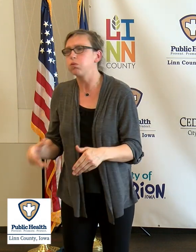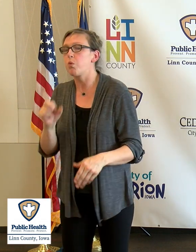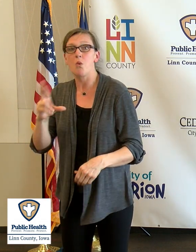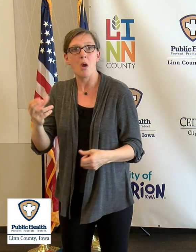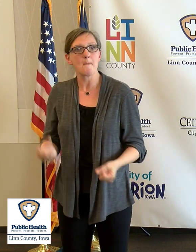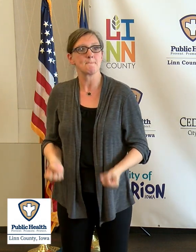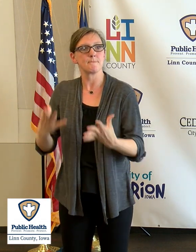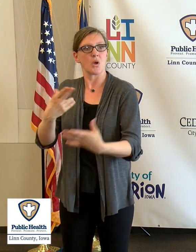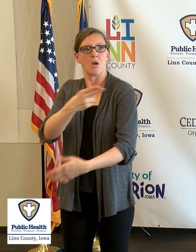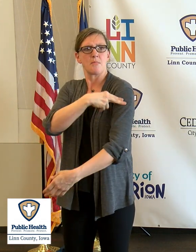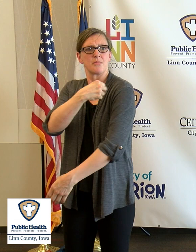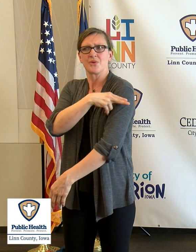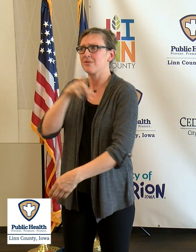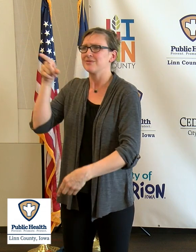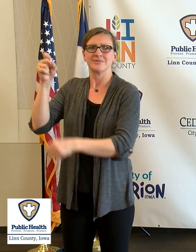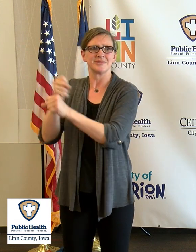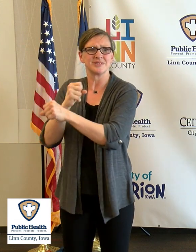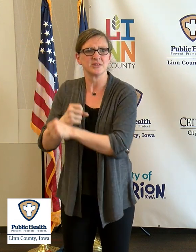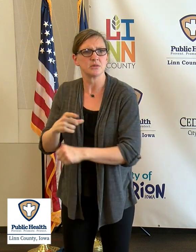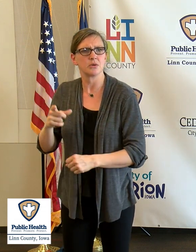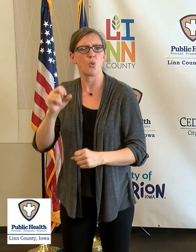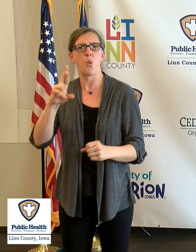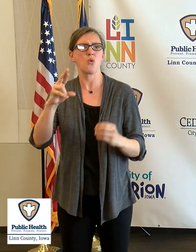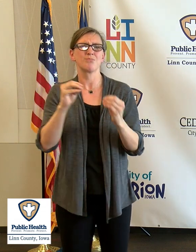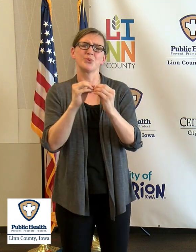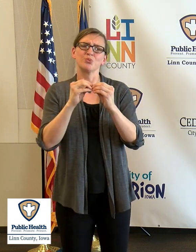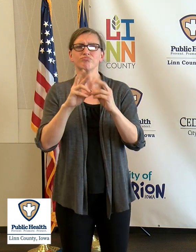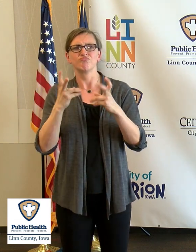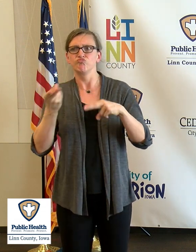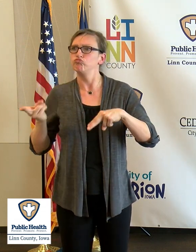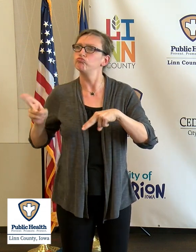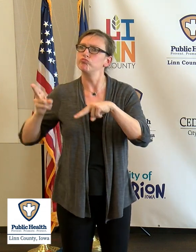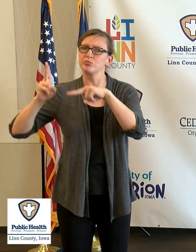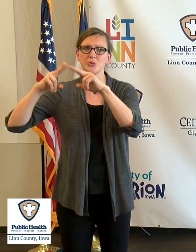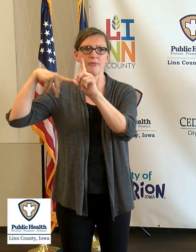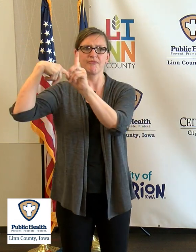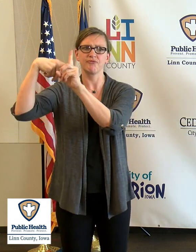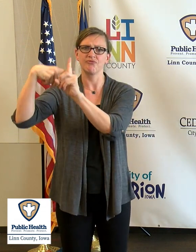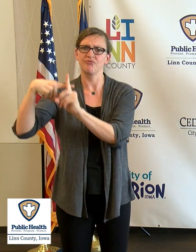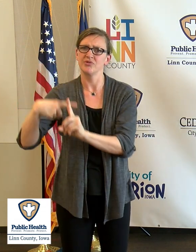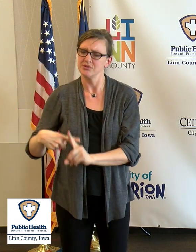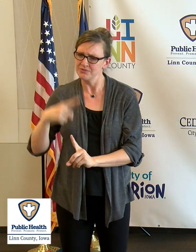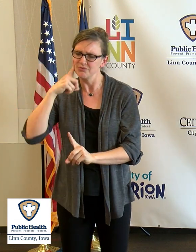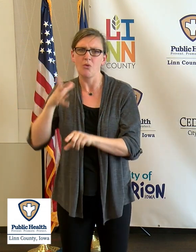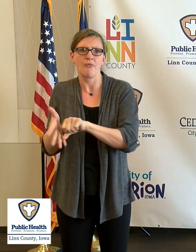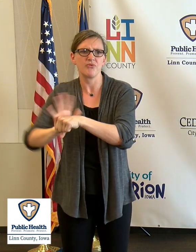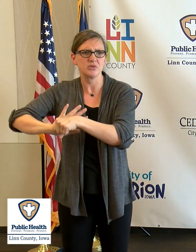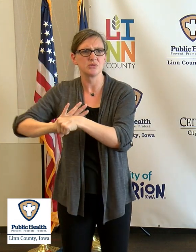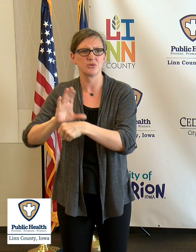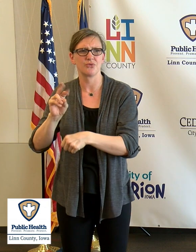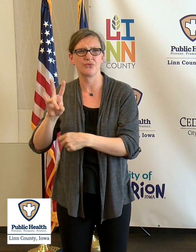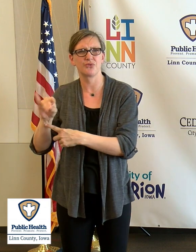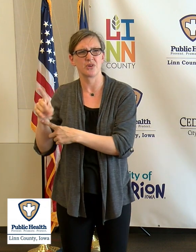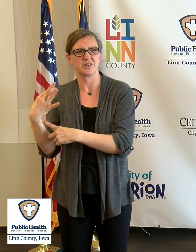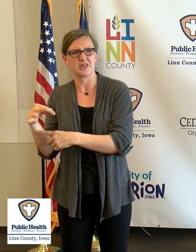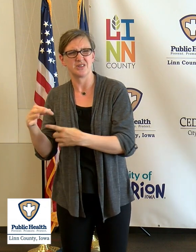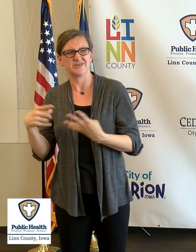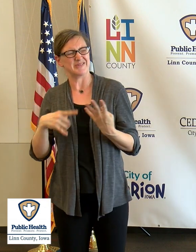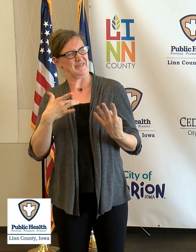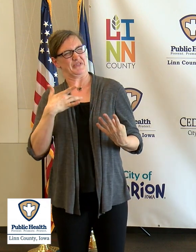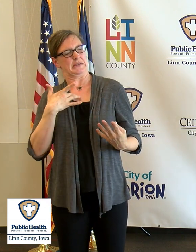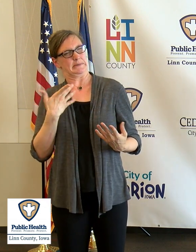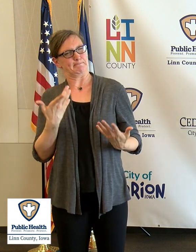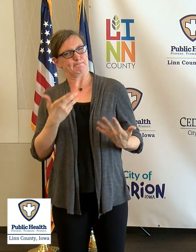or obviously if the number of confirmed cases of COVID-19 continues to increase. So